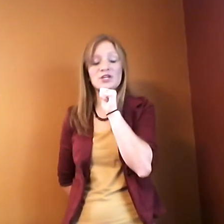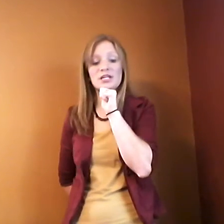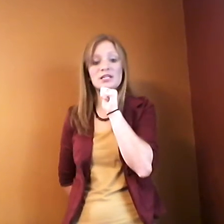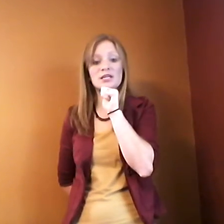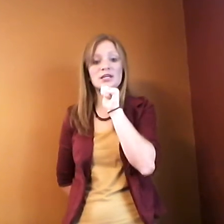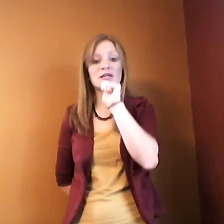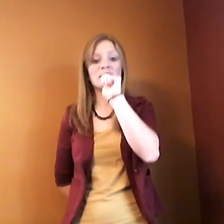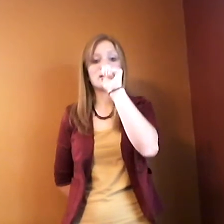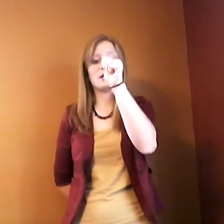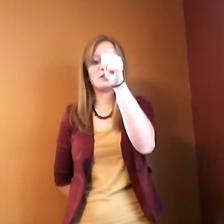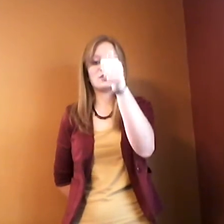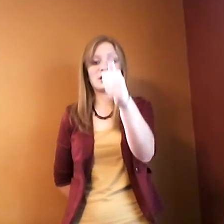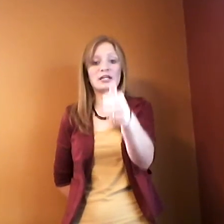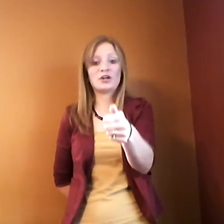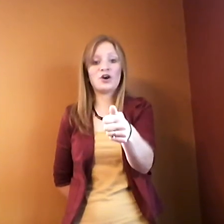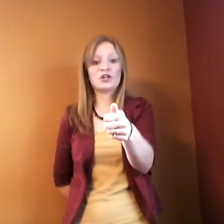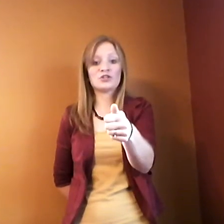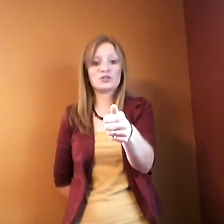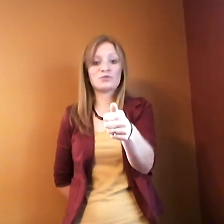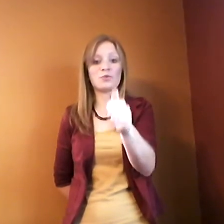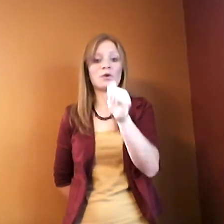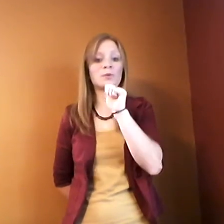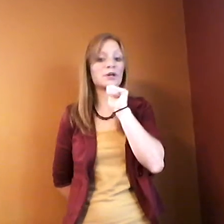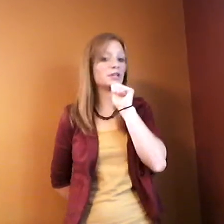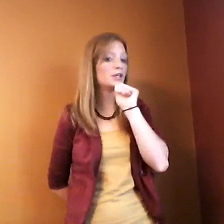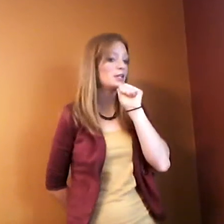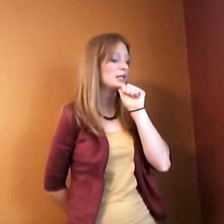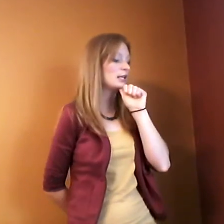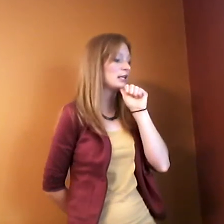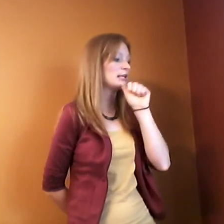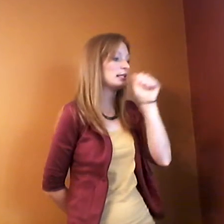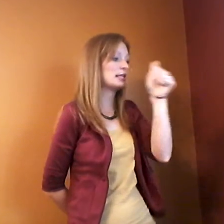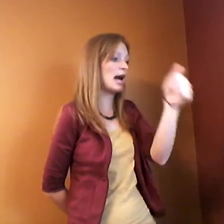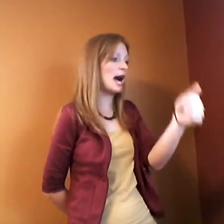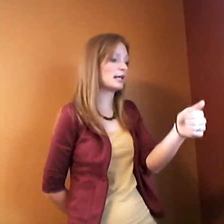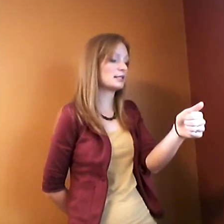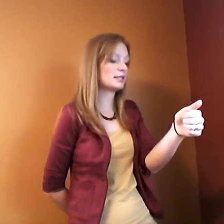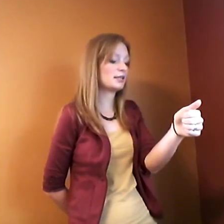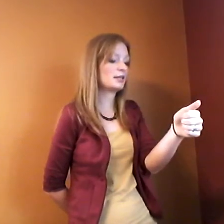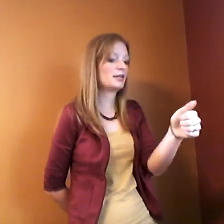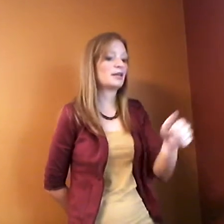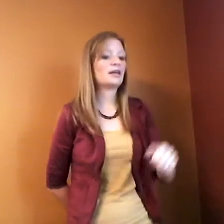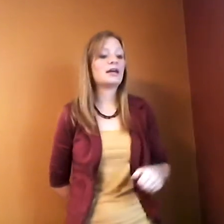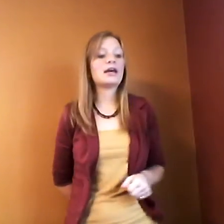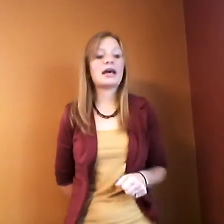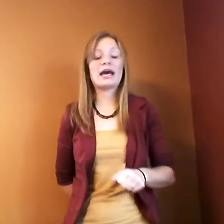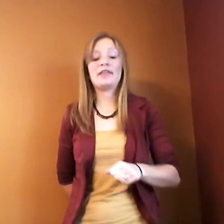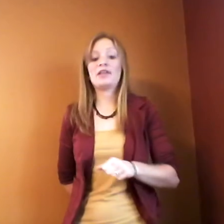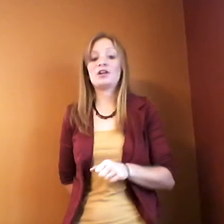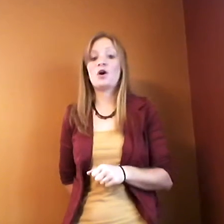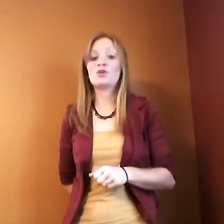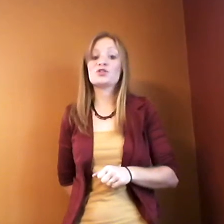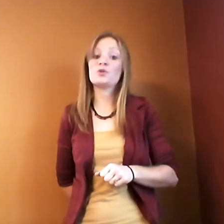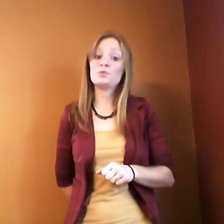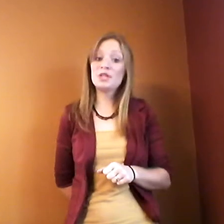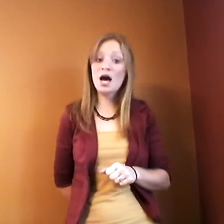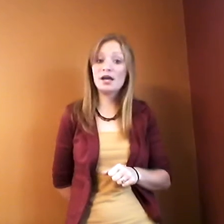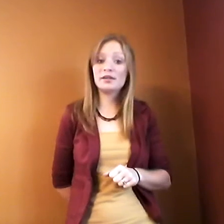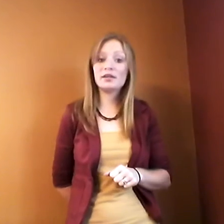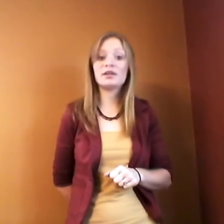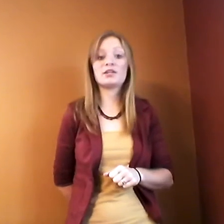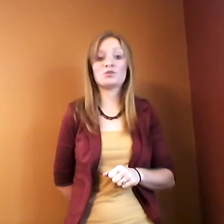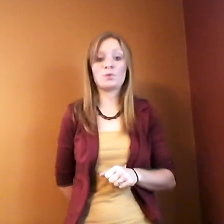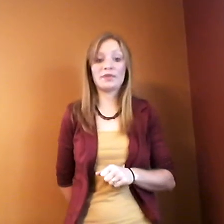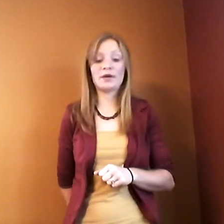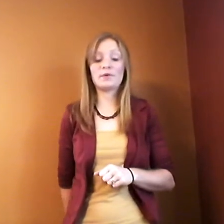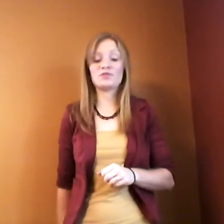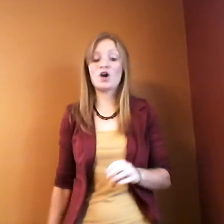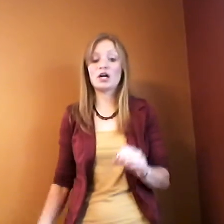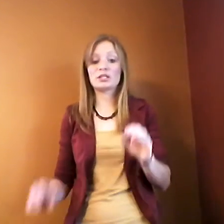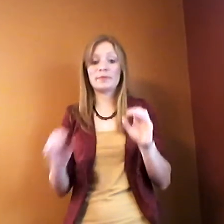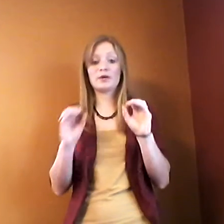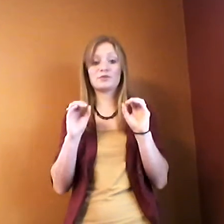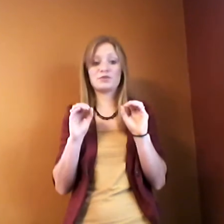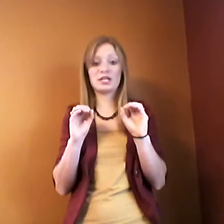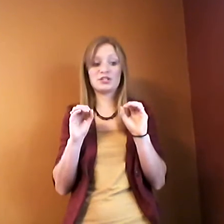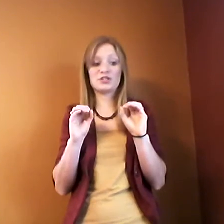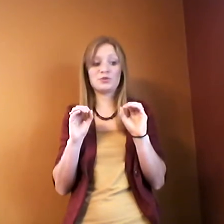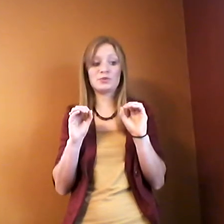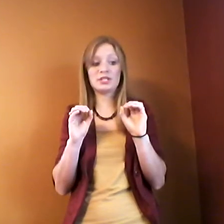chin. It just kind of arches forward, not. And then also none is one that we've talked about. So that's 2